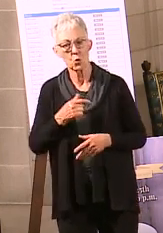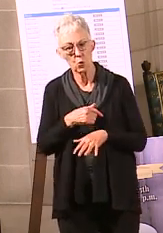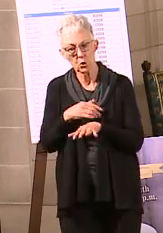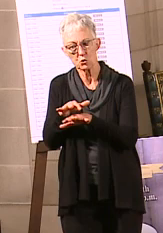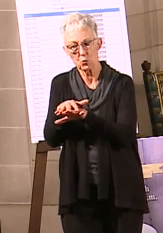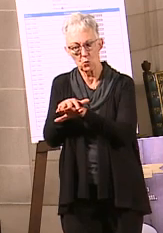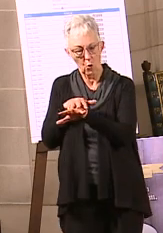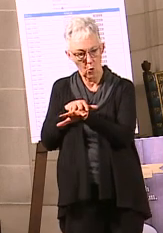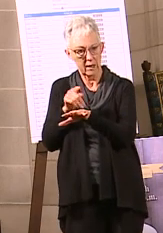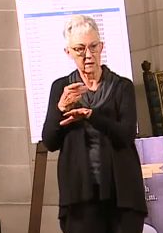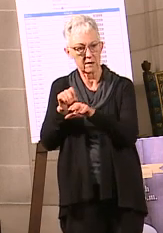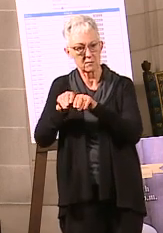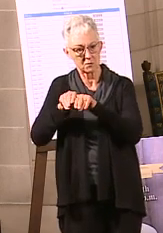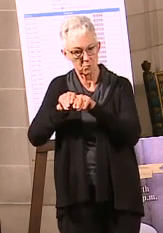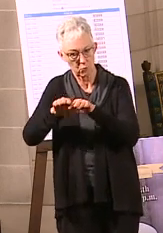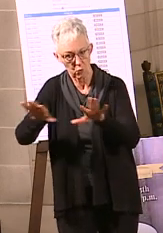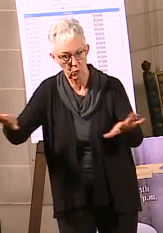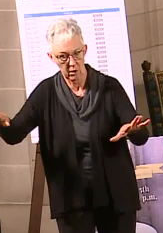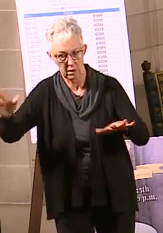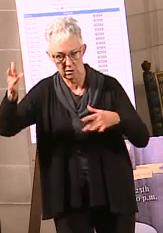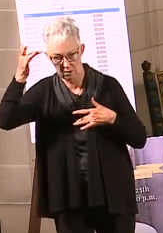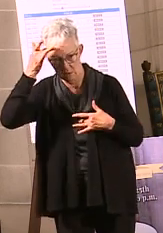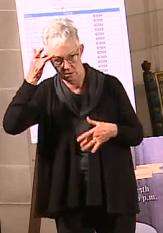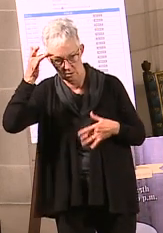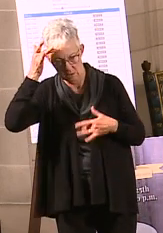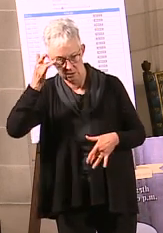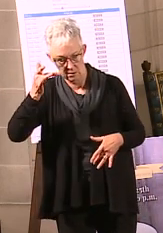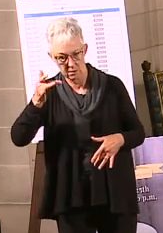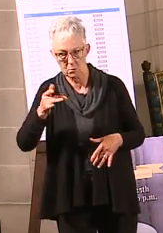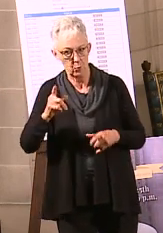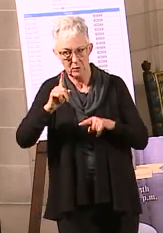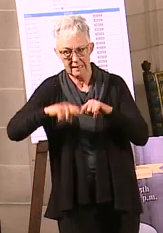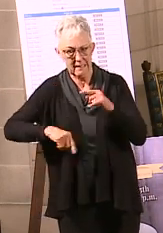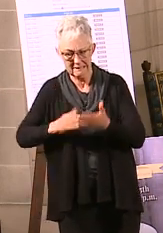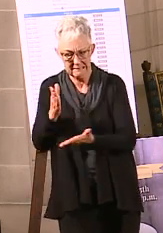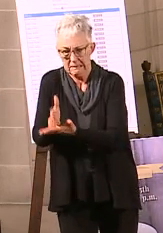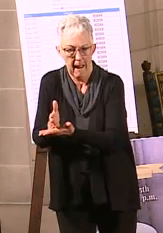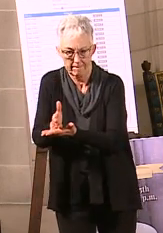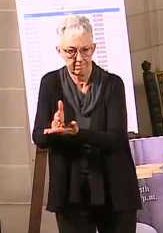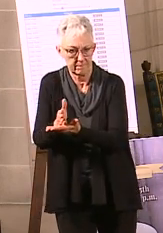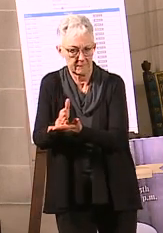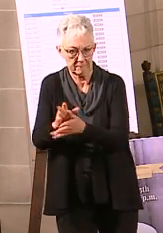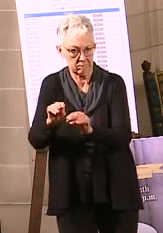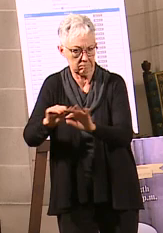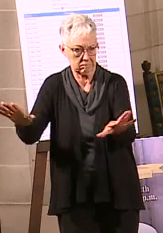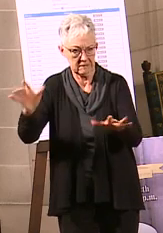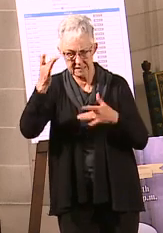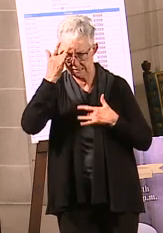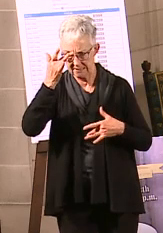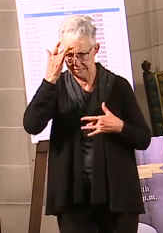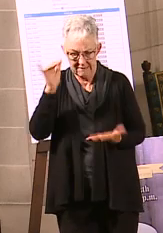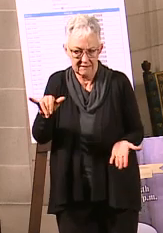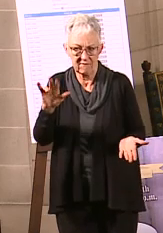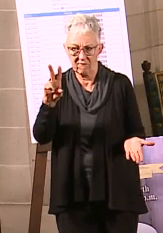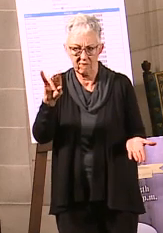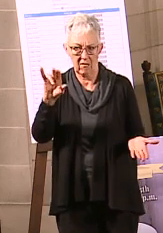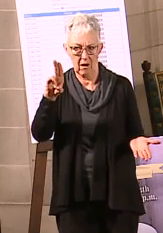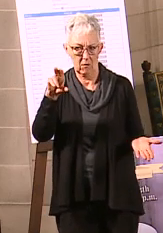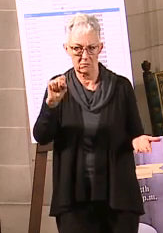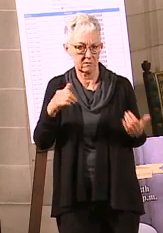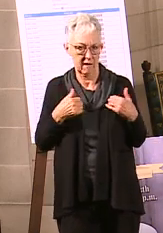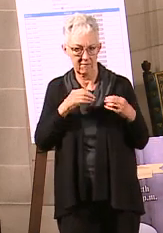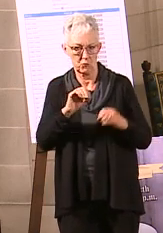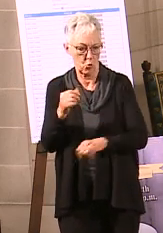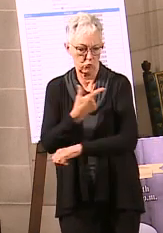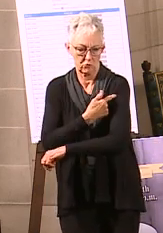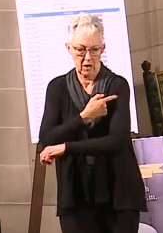done that. So now we're trying to see what sorts of restrictions can we loosen so that we can allow people to get back to a more